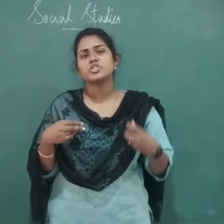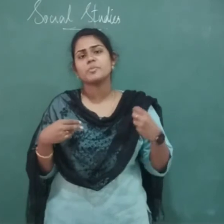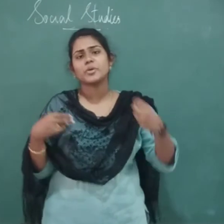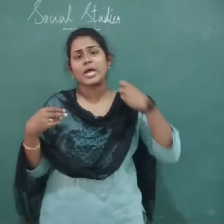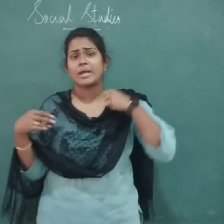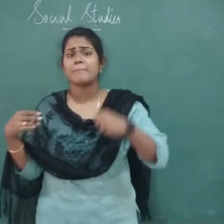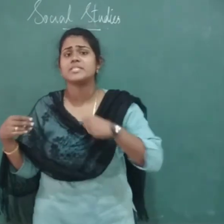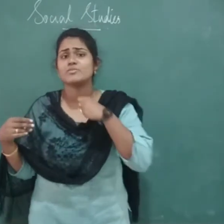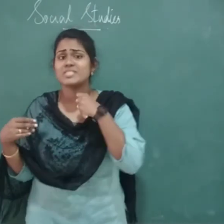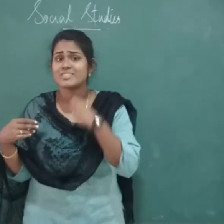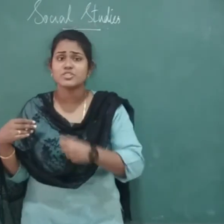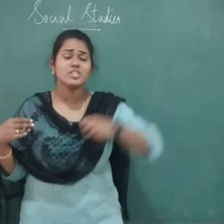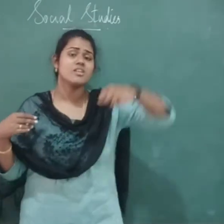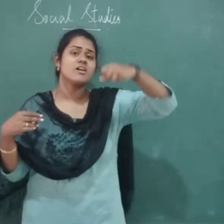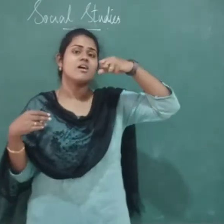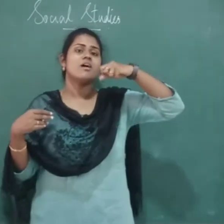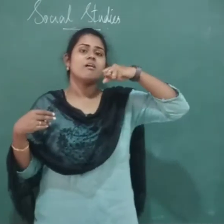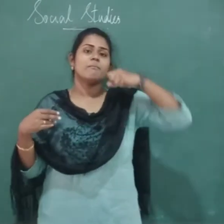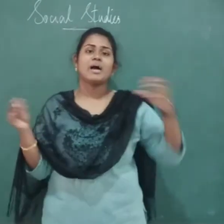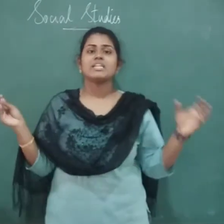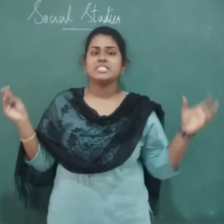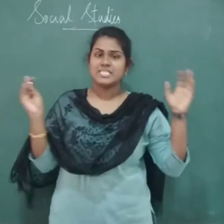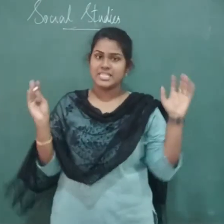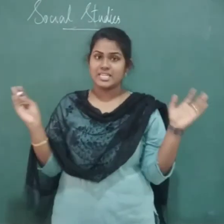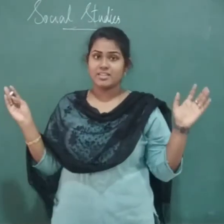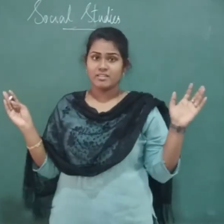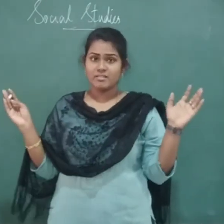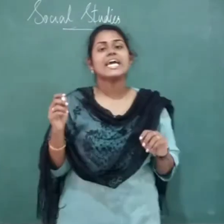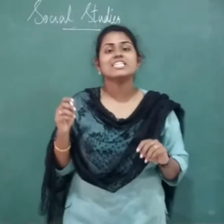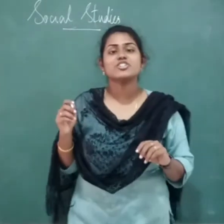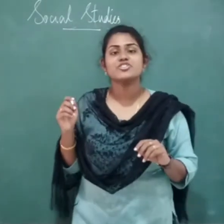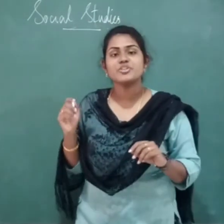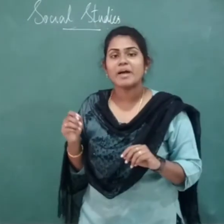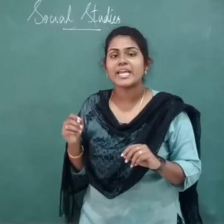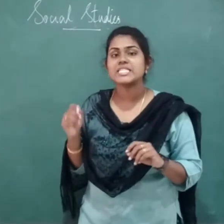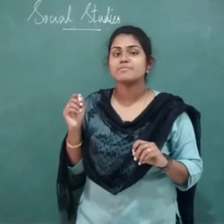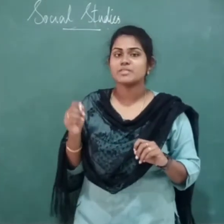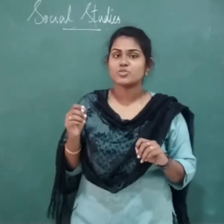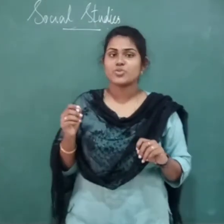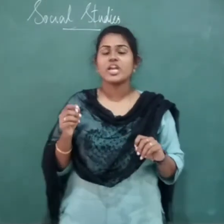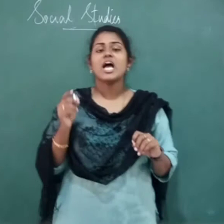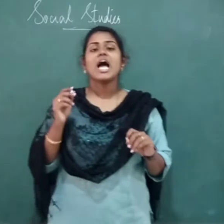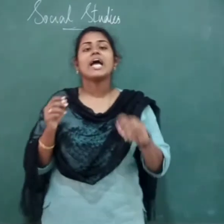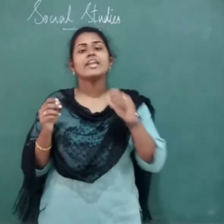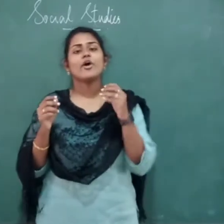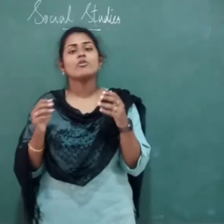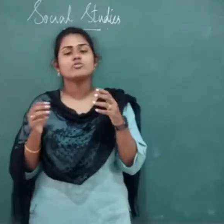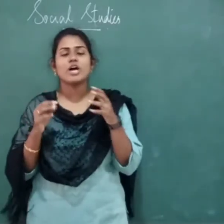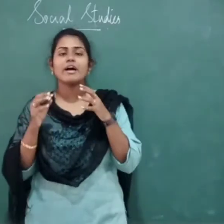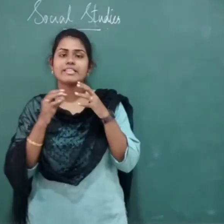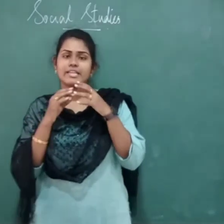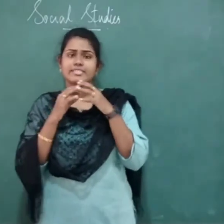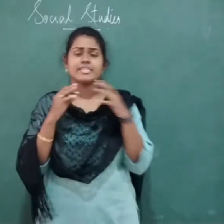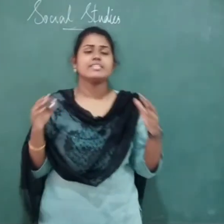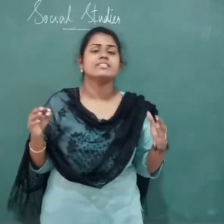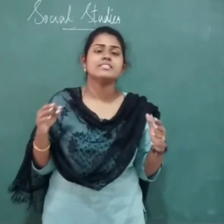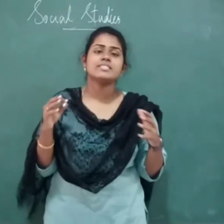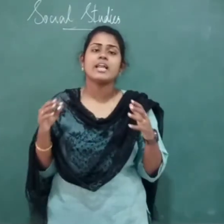about Harappan civilization, but still it remains mystery. And also a sentence